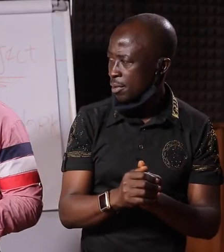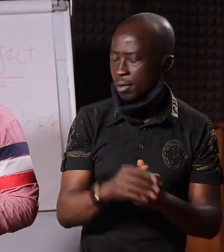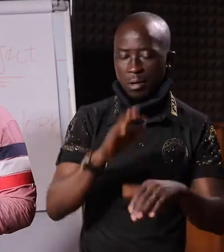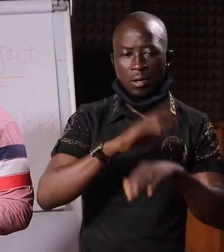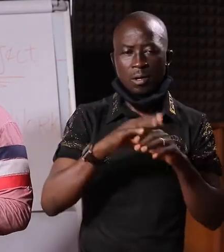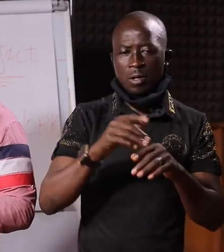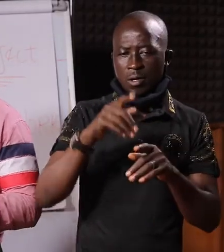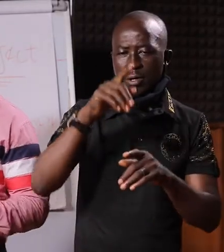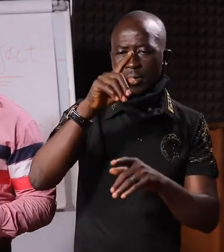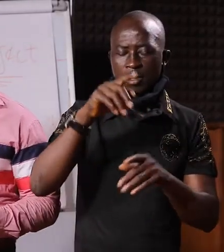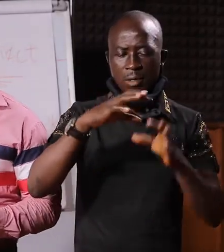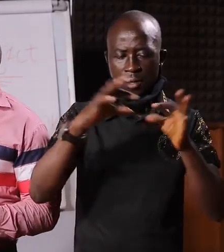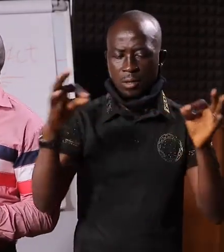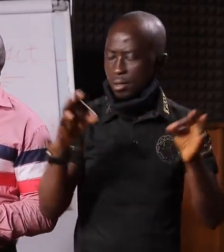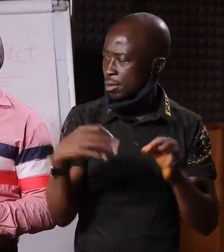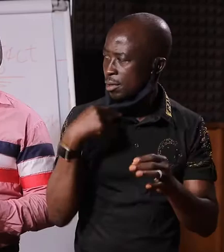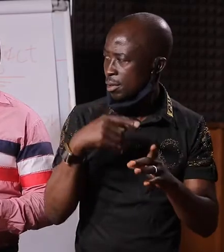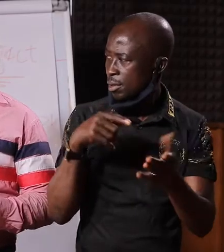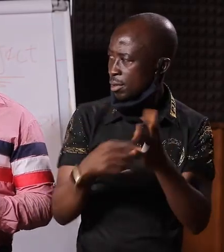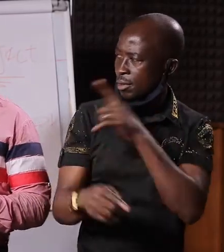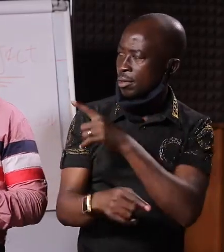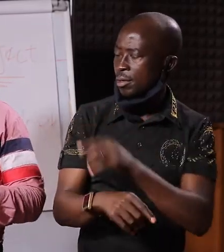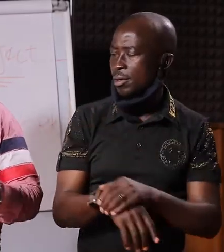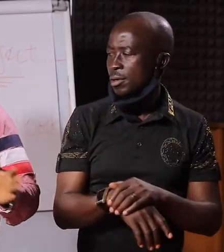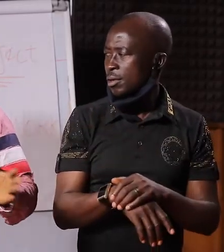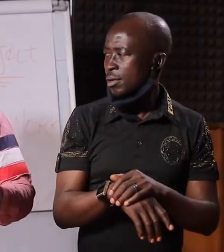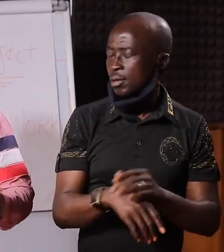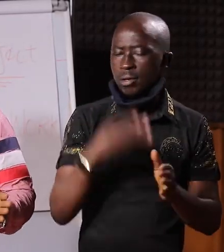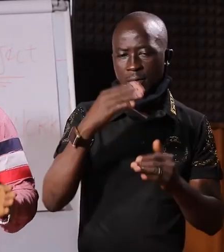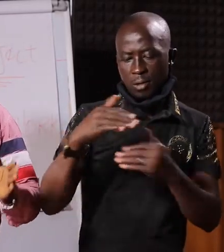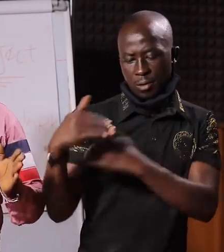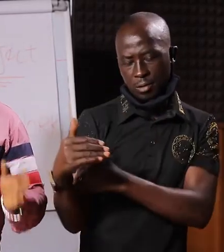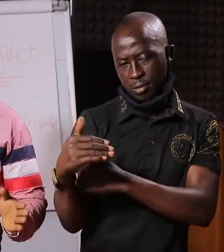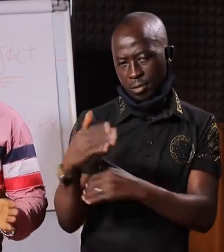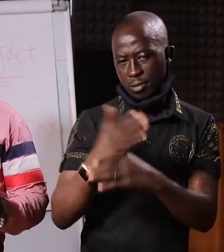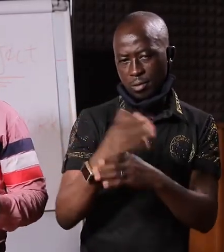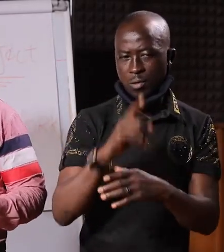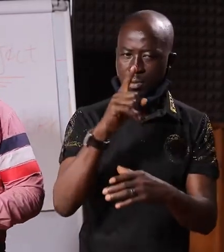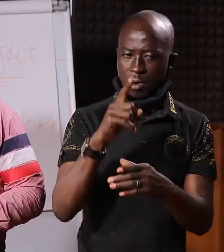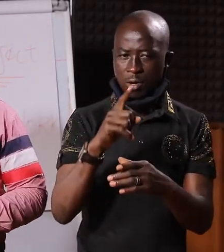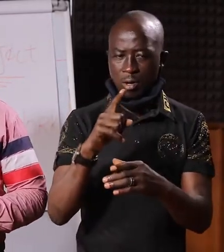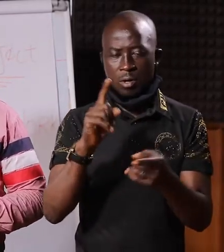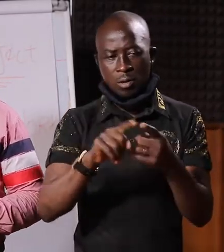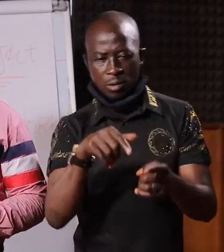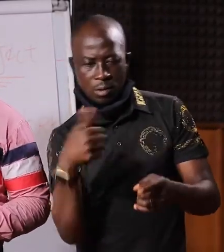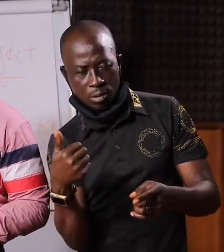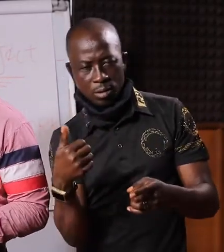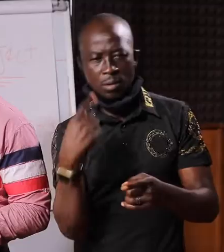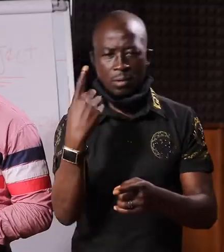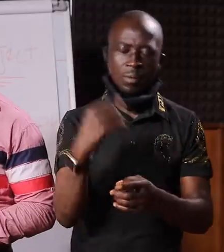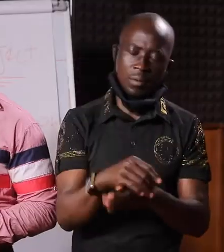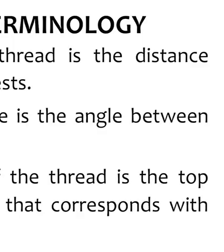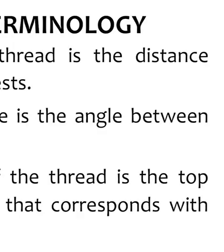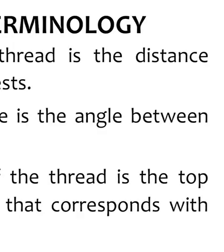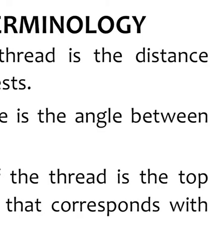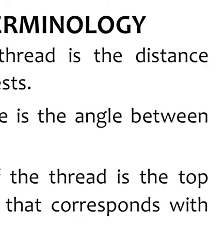the thread, we have the reach. So this reach, there is an angle between one crest to the other crest. That forms the